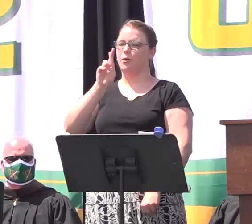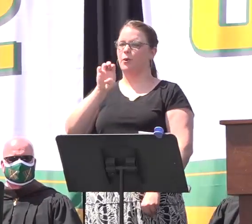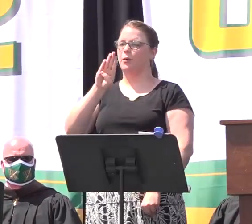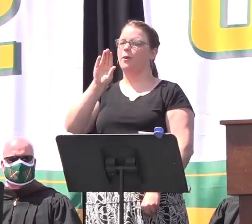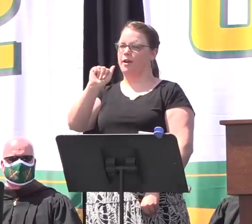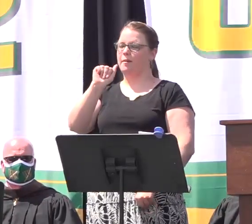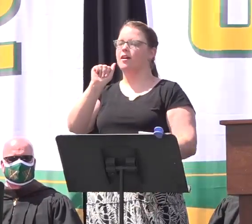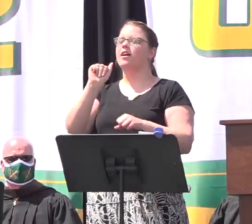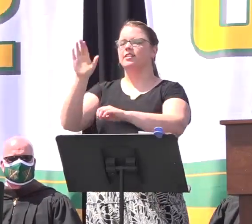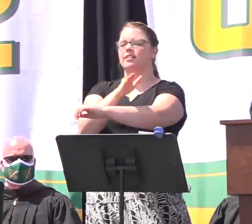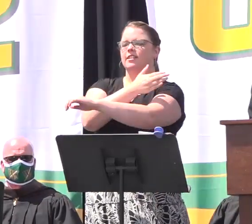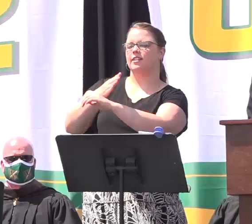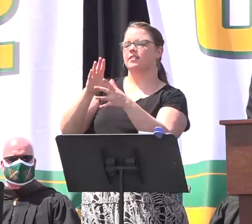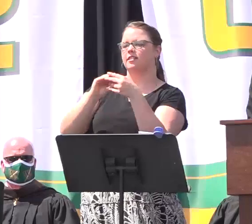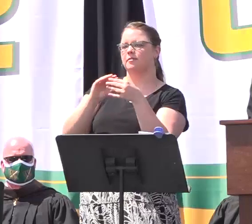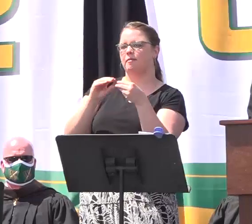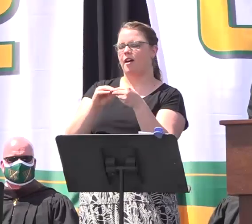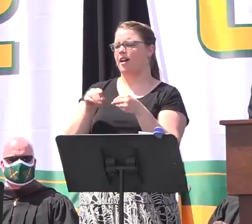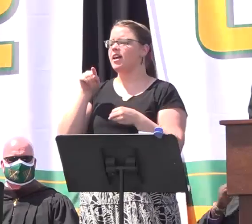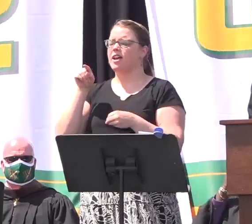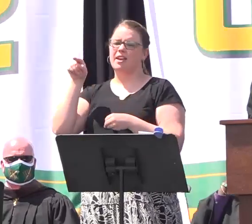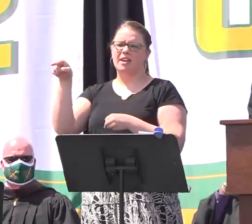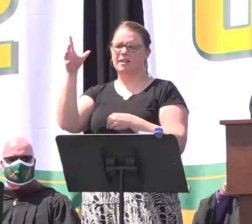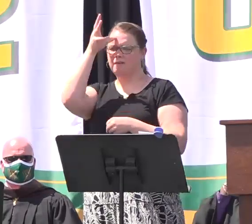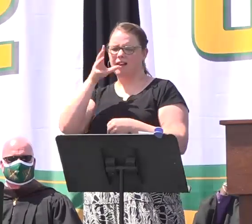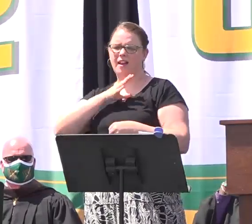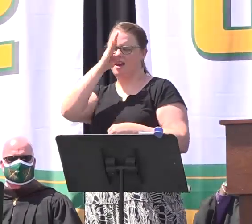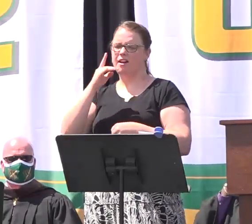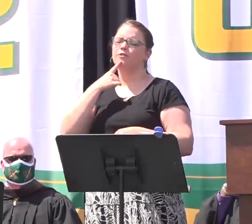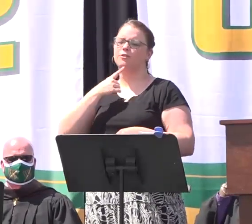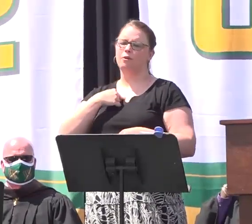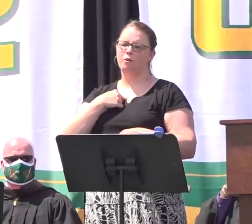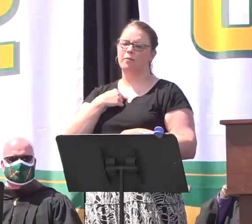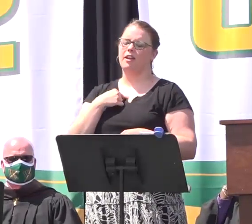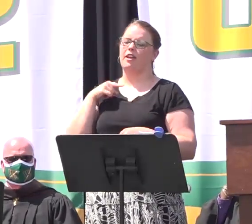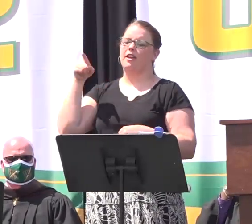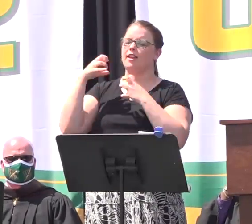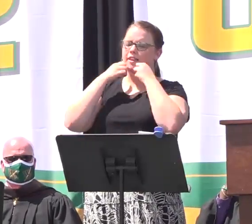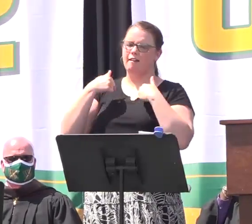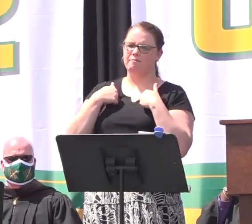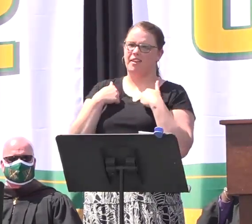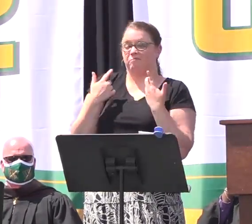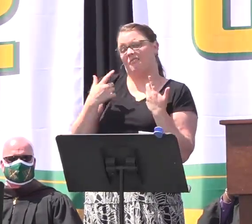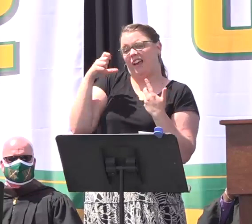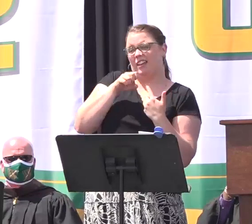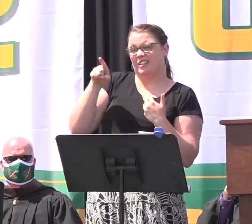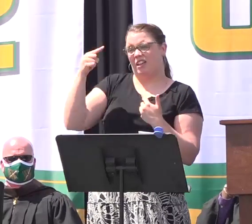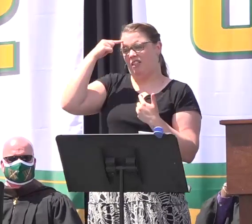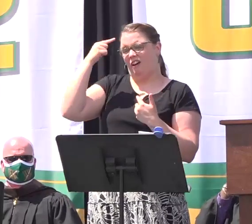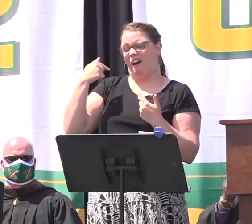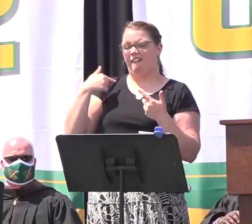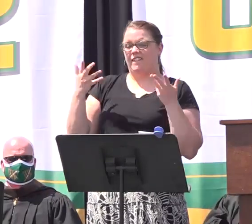he loved me. I guess he thought I knew." Don't let that be you. The greatest threat to our